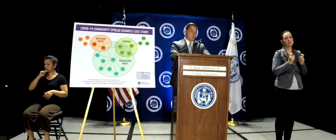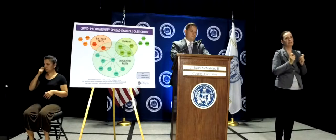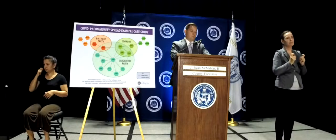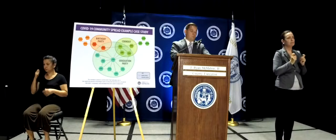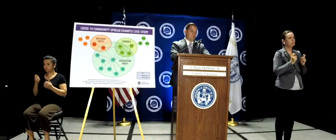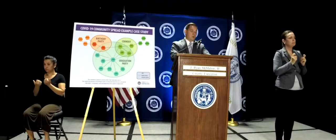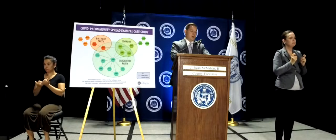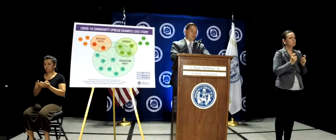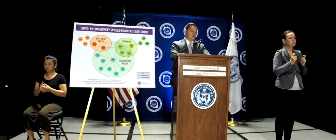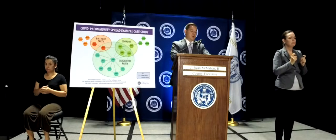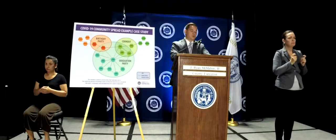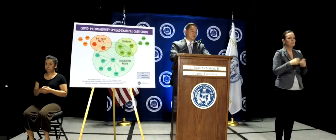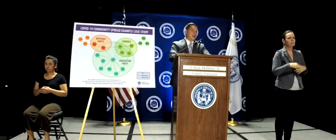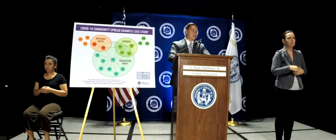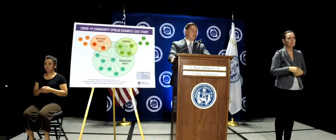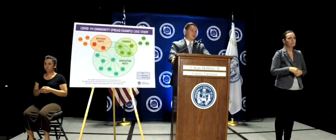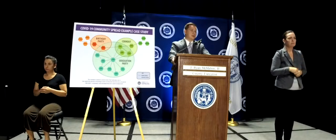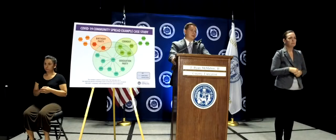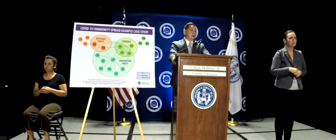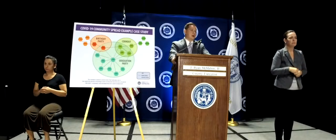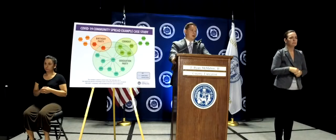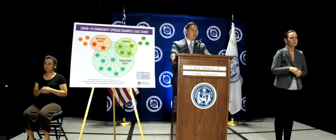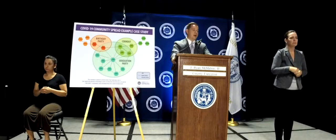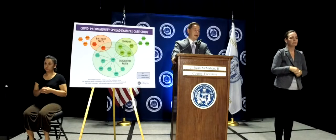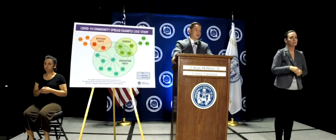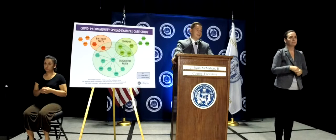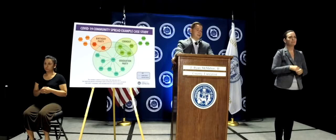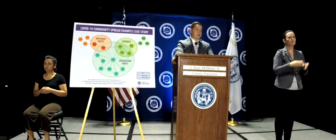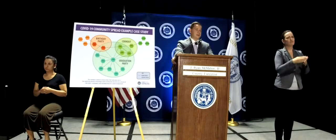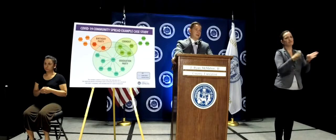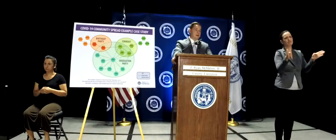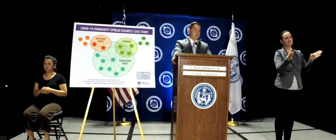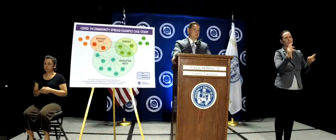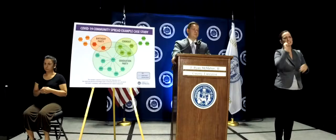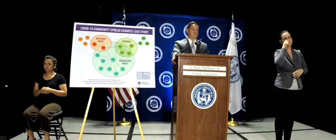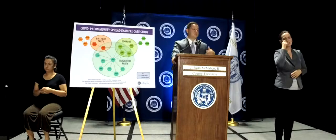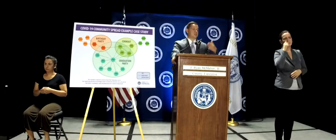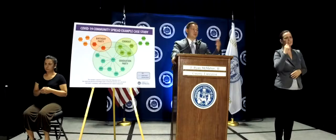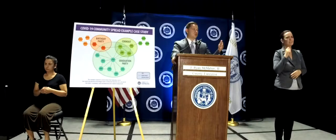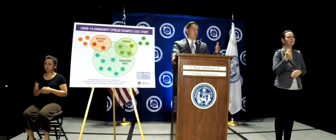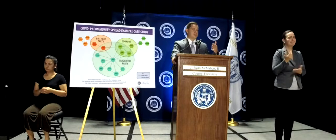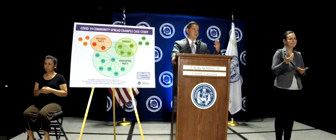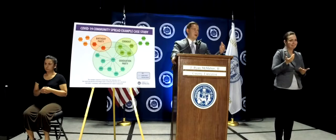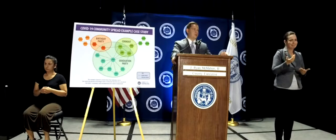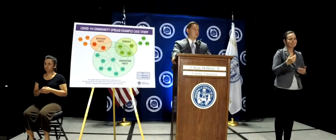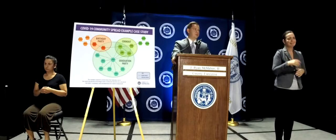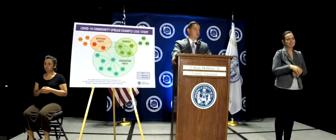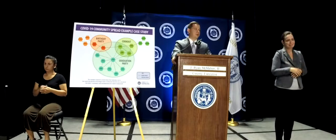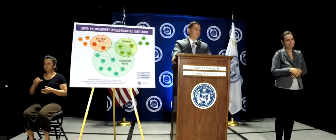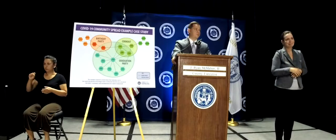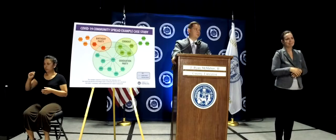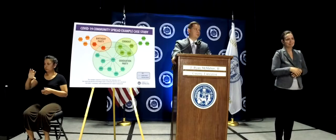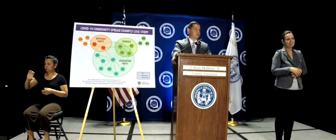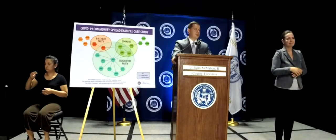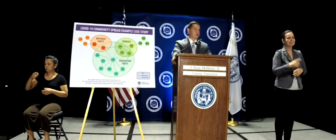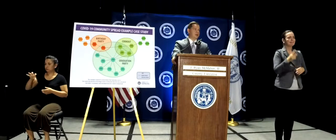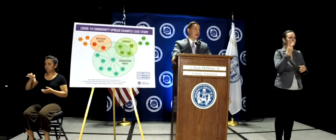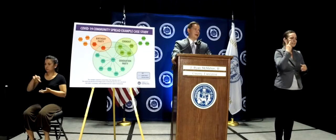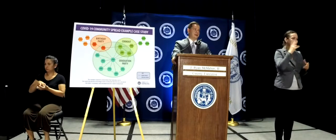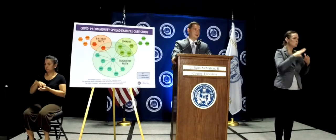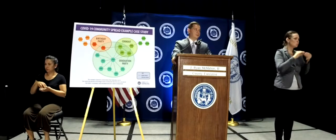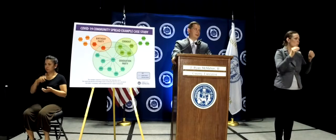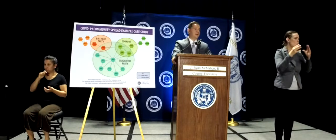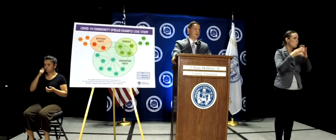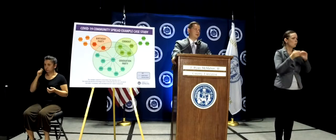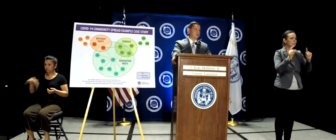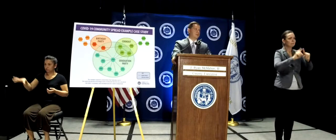your universal testing, you guys see the stories now, you know, 7, 8,